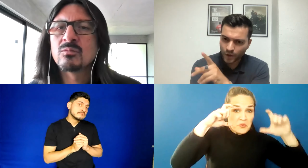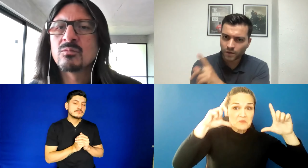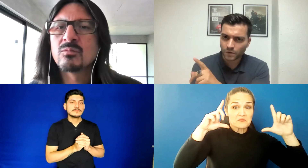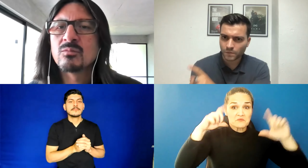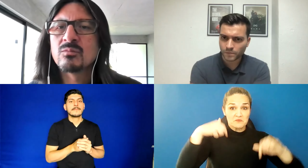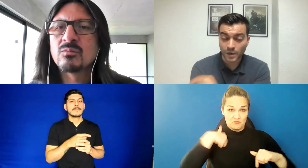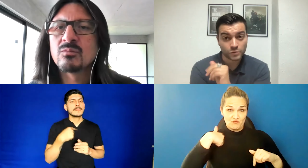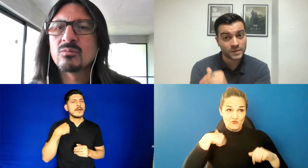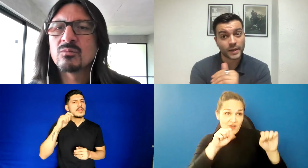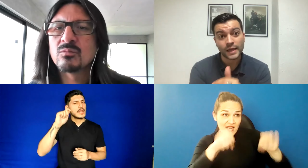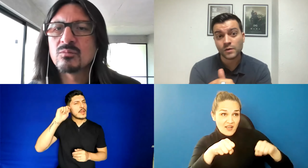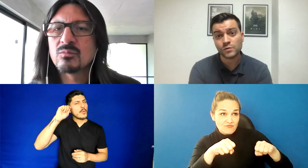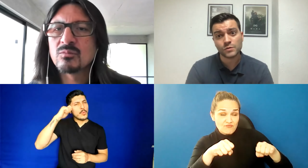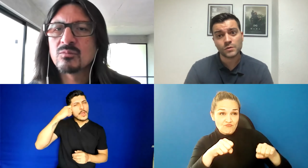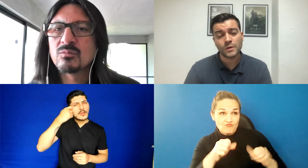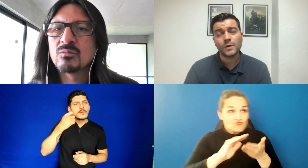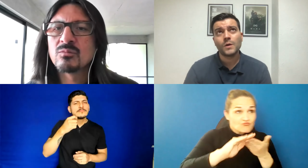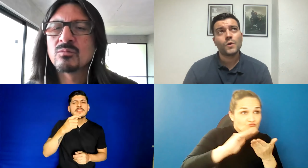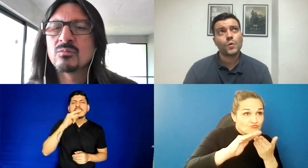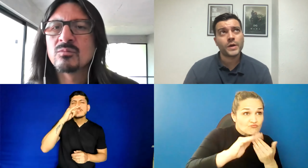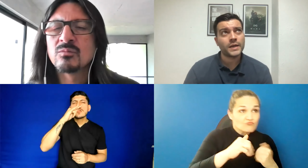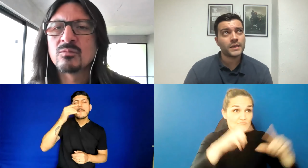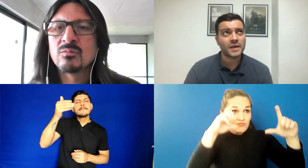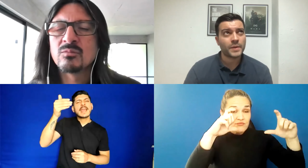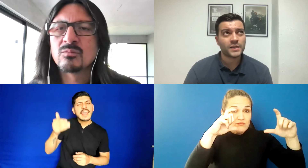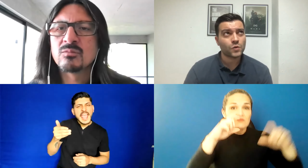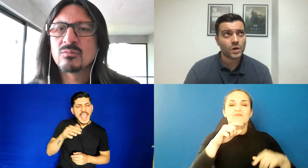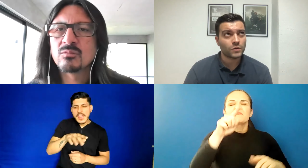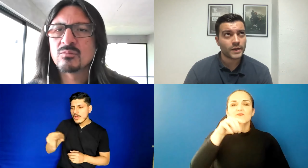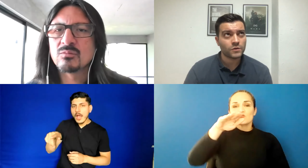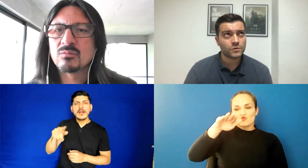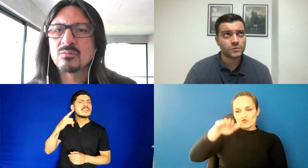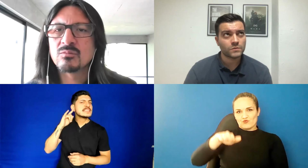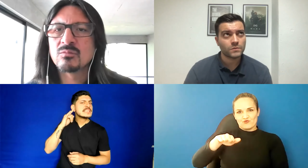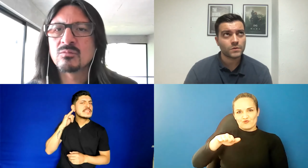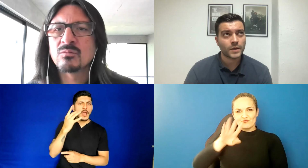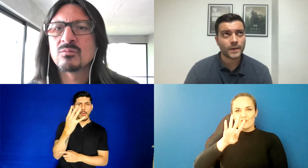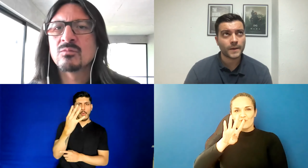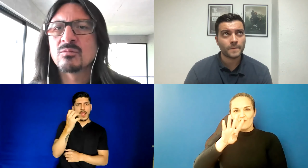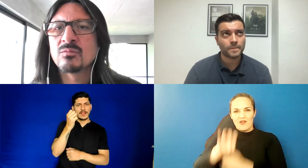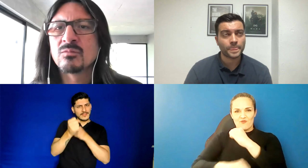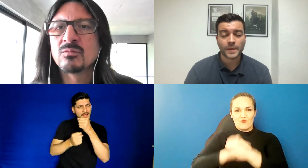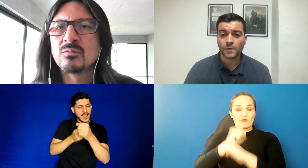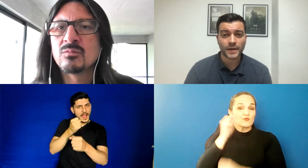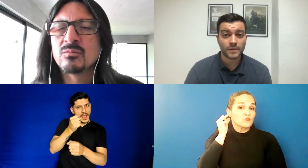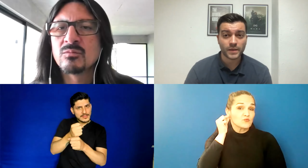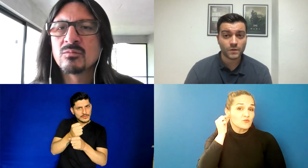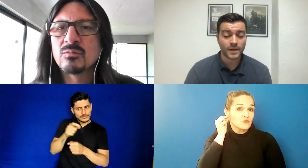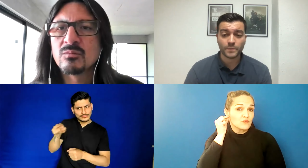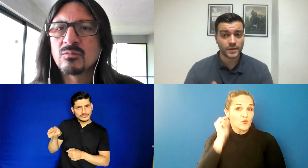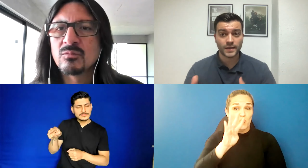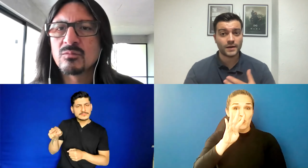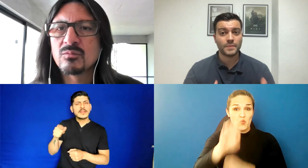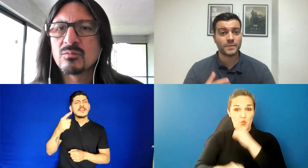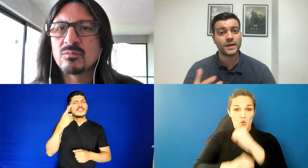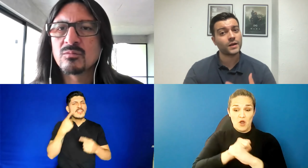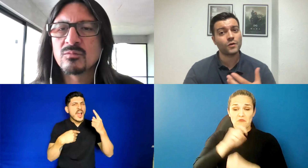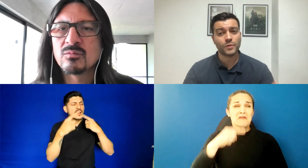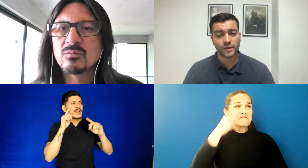priest for permission to take a photograph. I remember that among the youngest children, a four-year-old